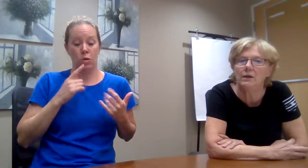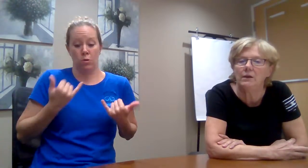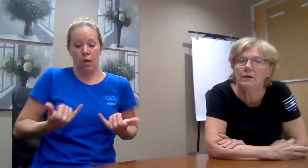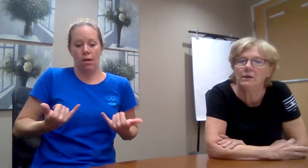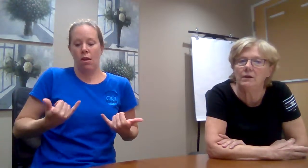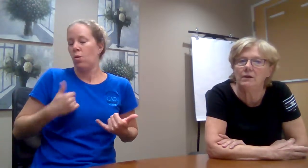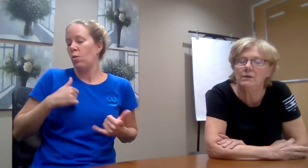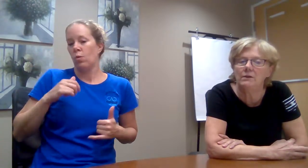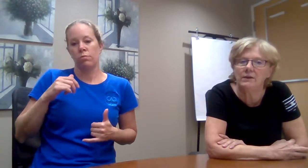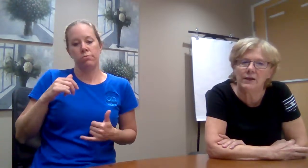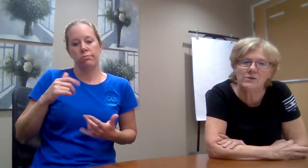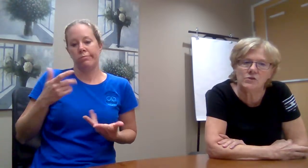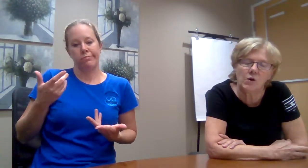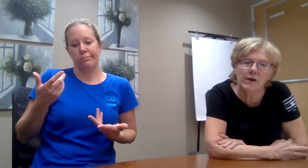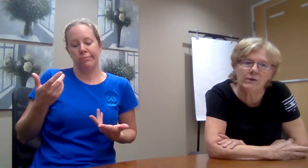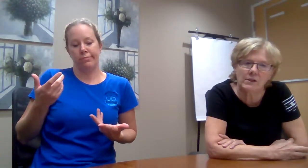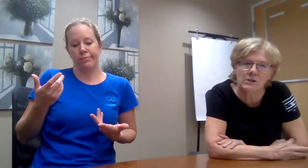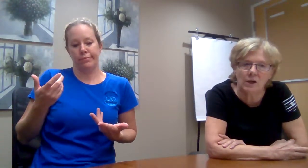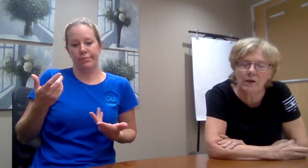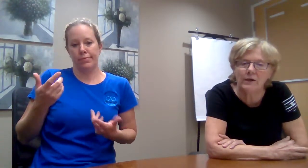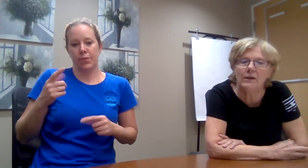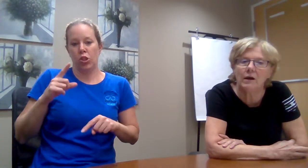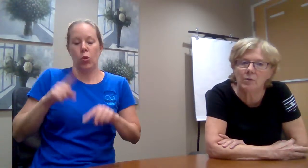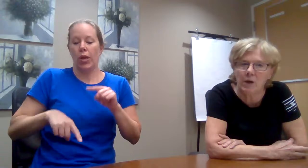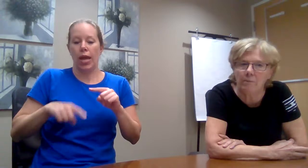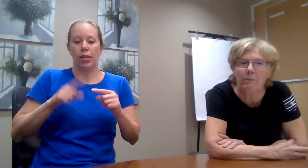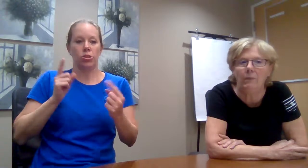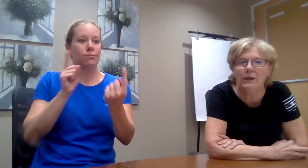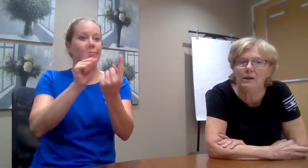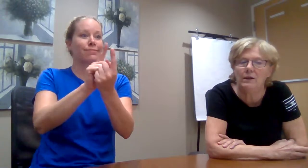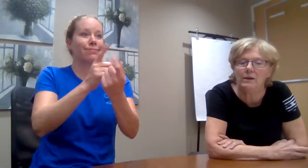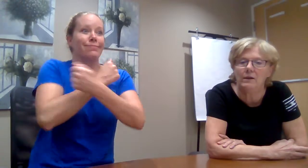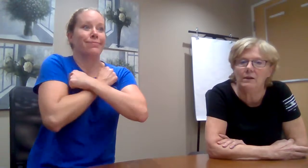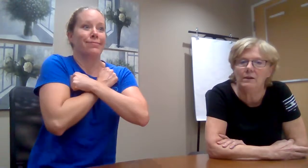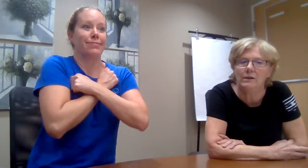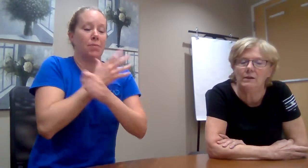be, you can't just go out into the garden and hug mom.